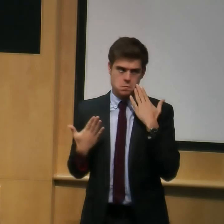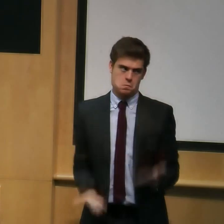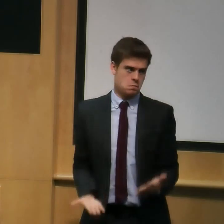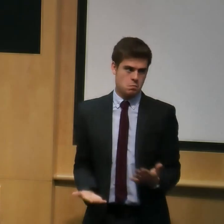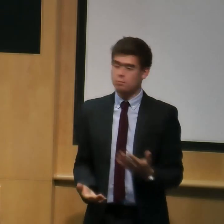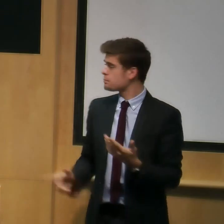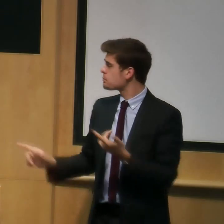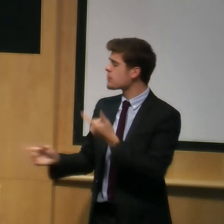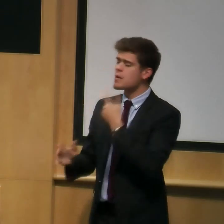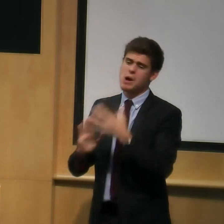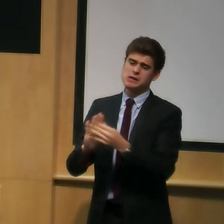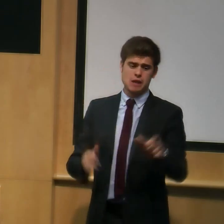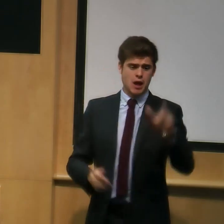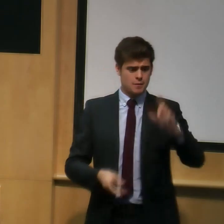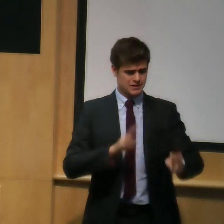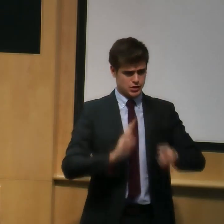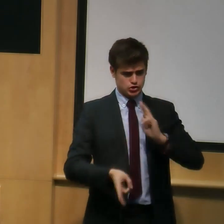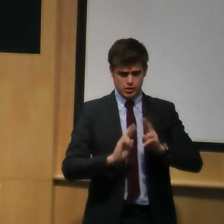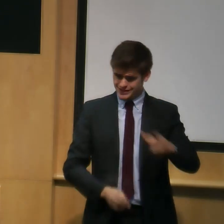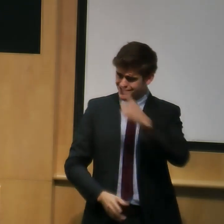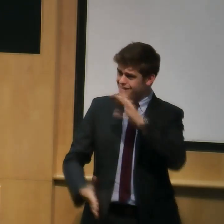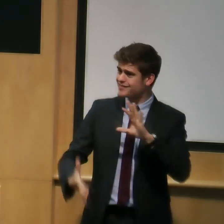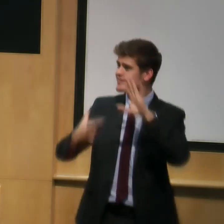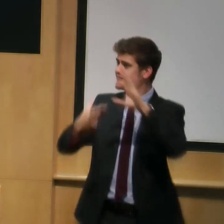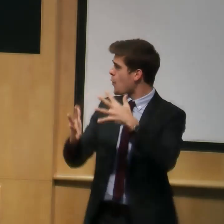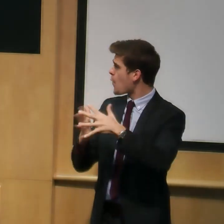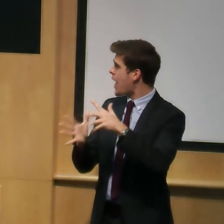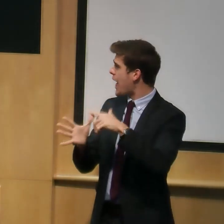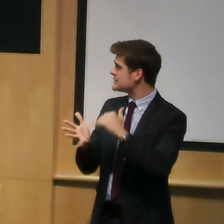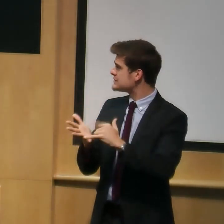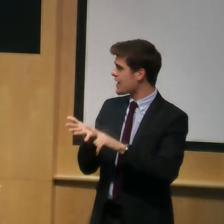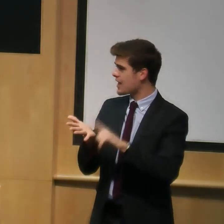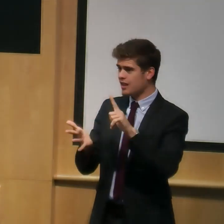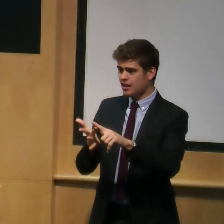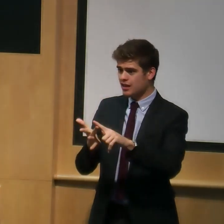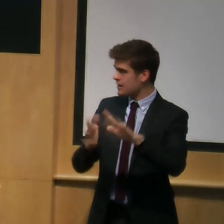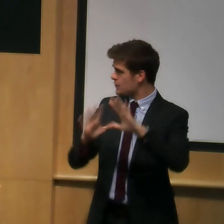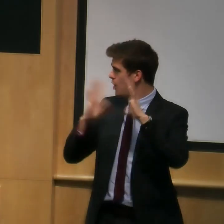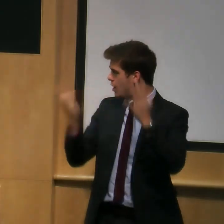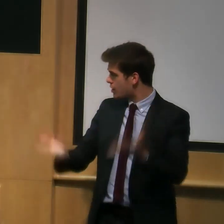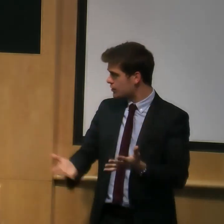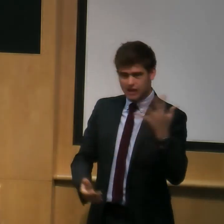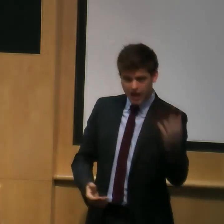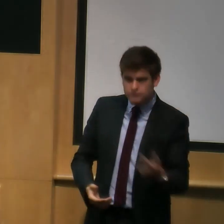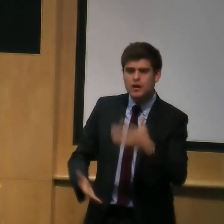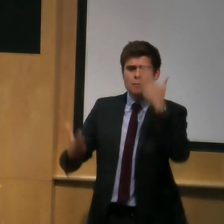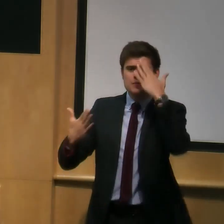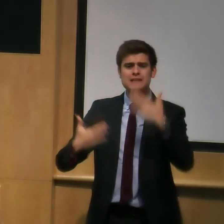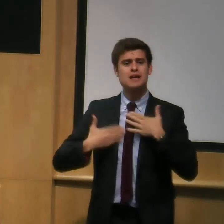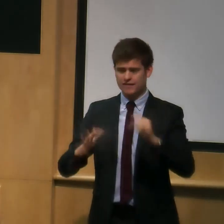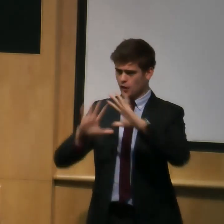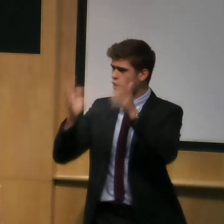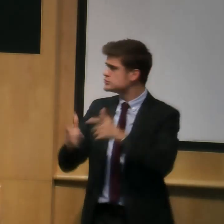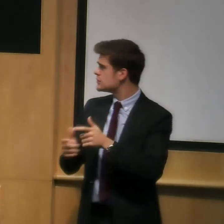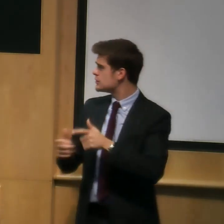digital retailer, now I'm not quite sure where we would have a contact there with interpreting or what have you. I know with